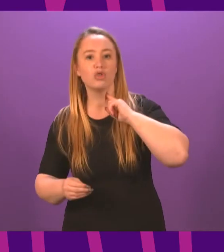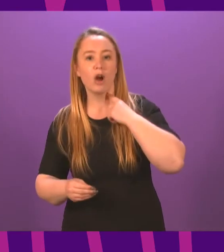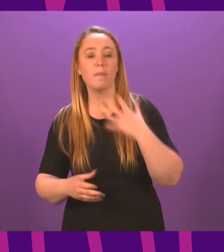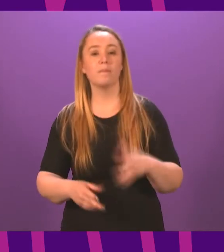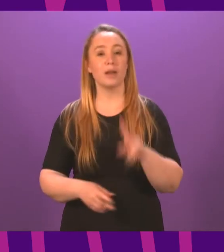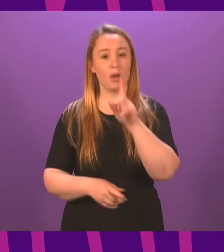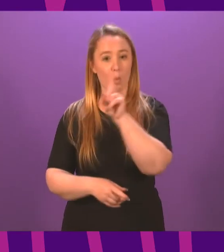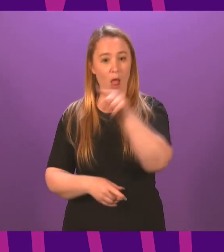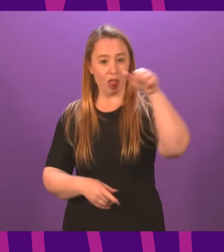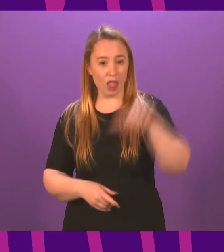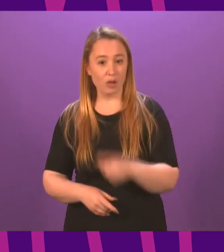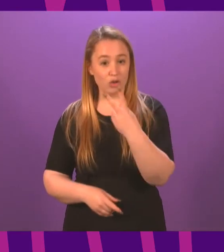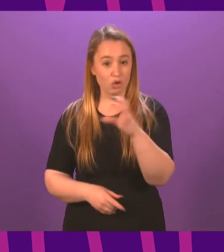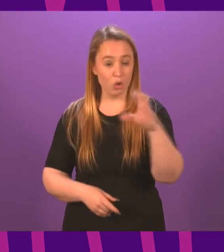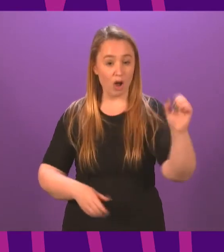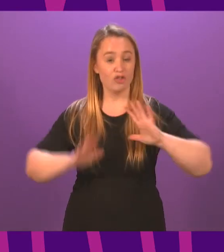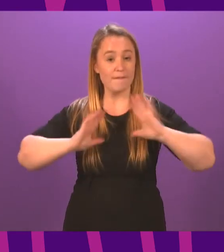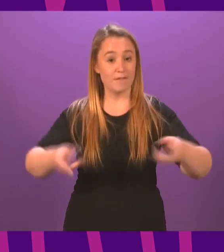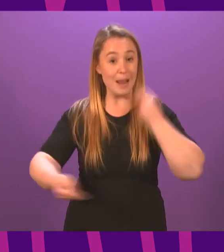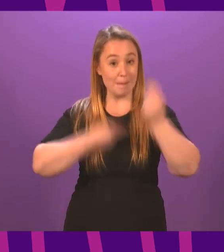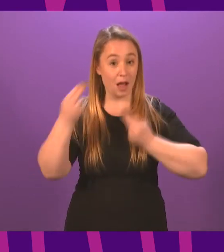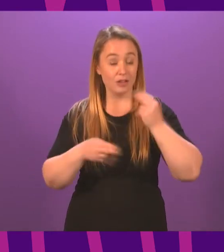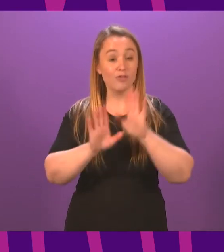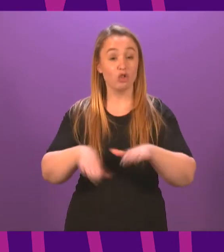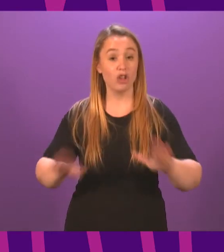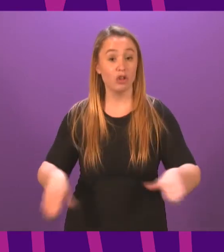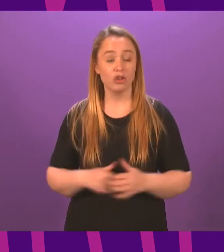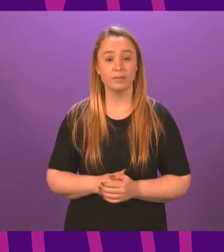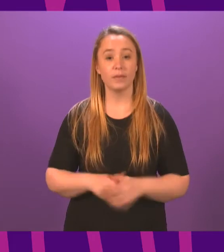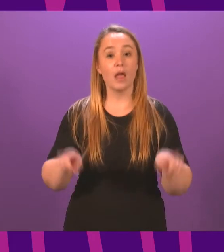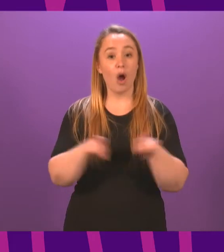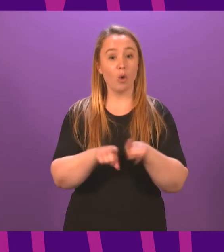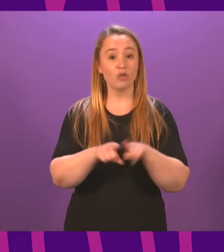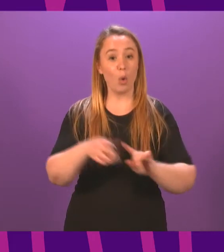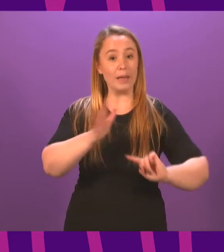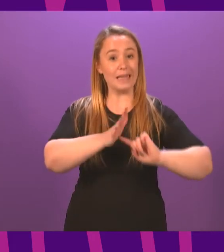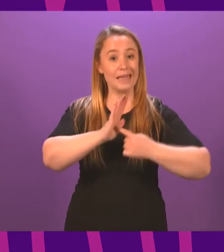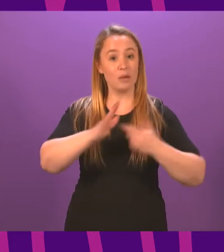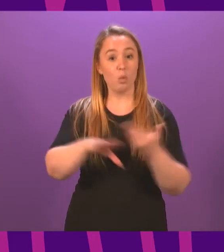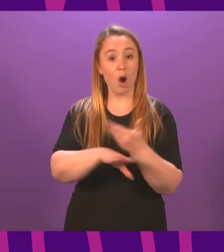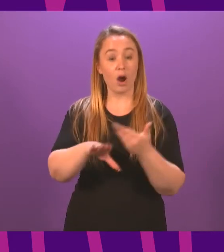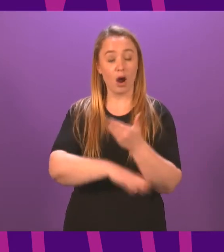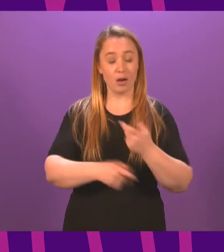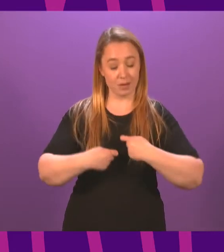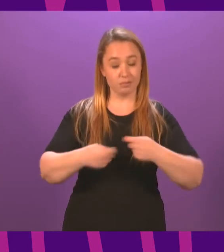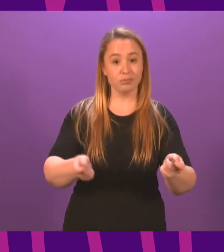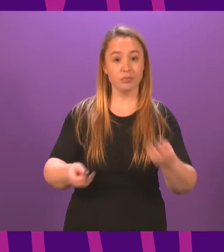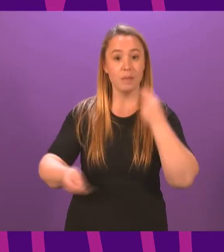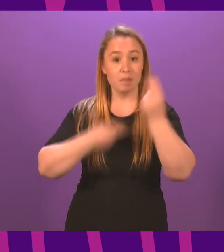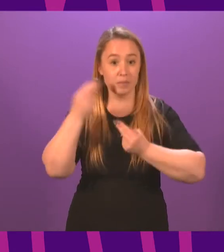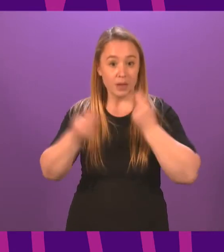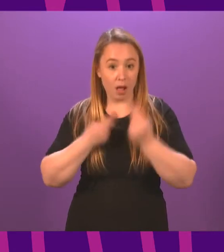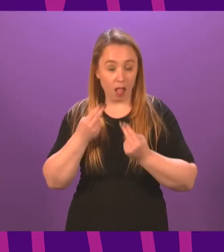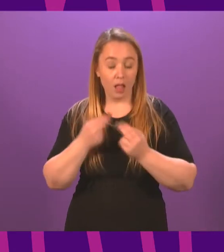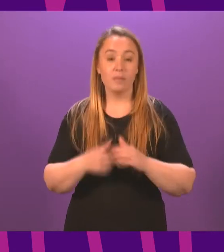free meals for children in Johnston and have also given meals to key workers. Include Me Too Club is a Barhead-based group